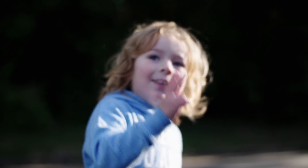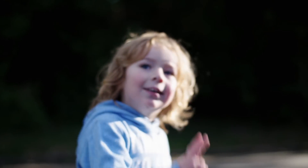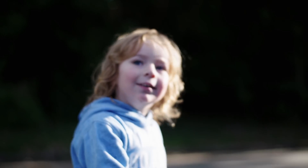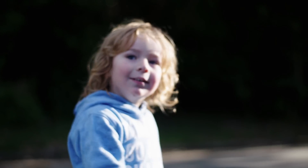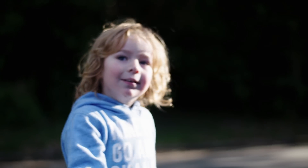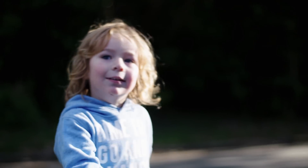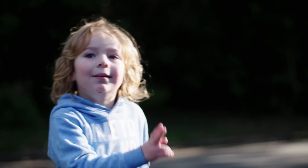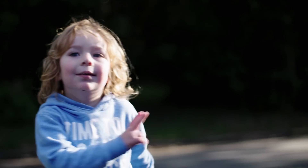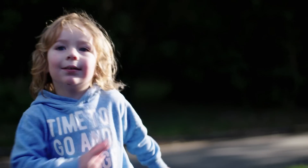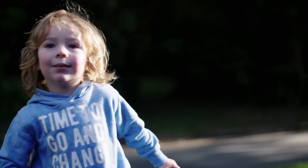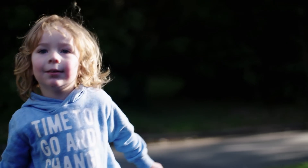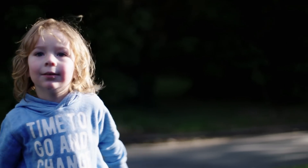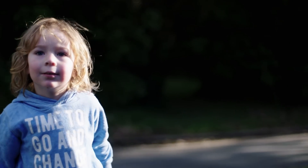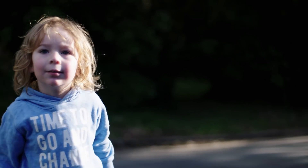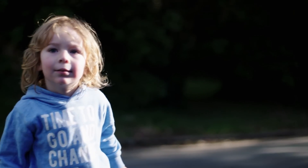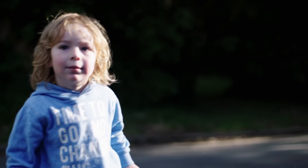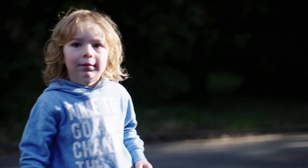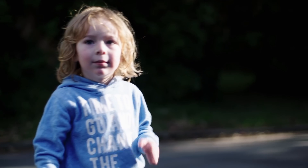is within the wider deaf community.